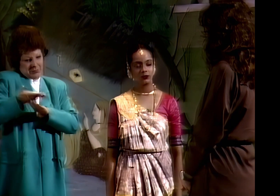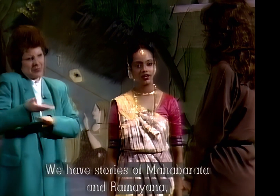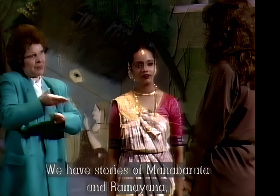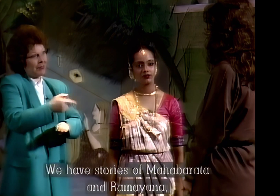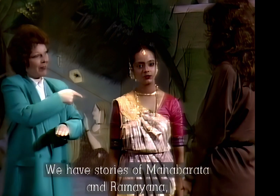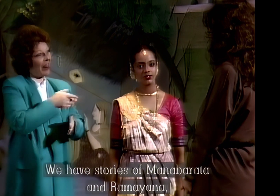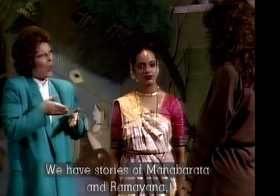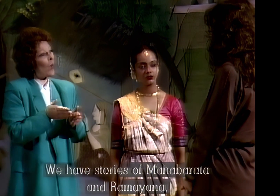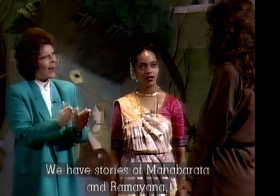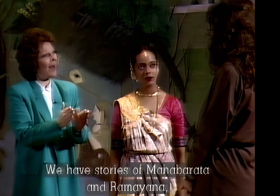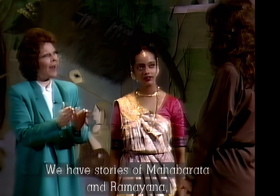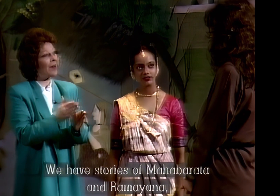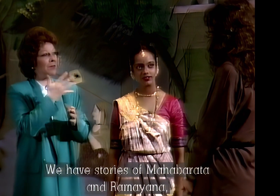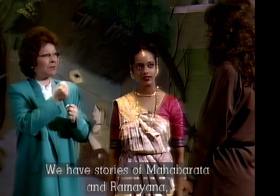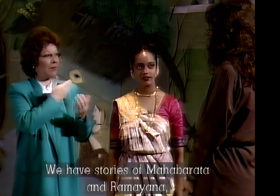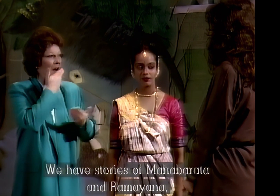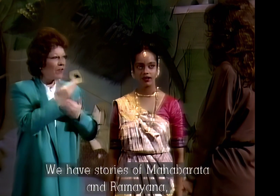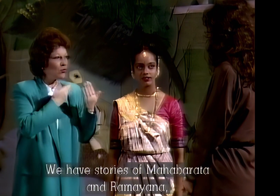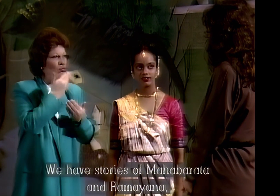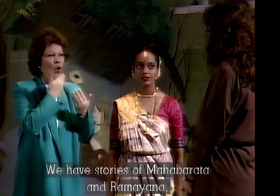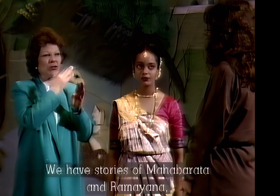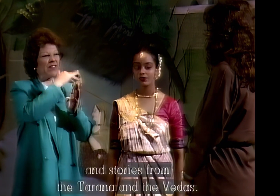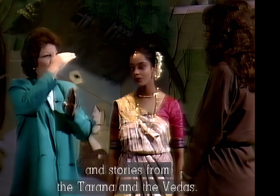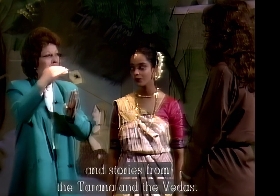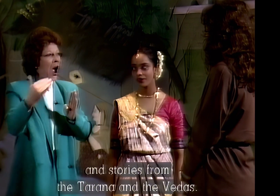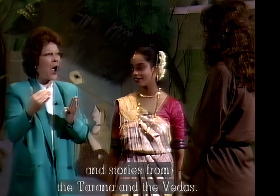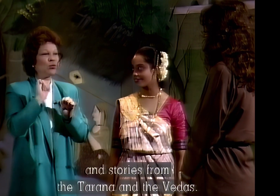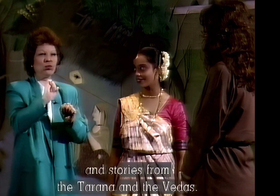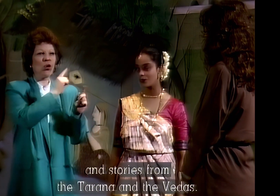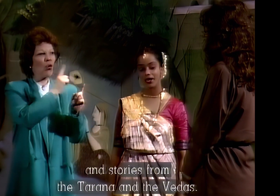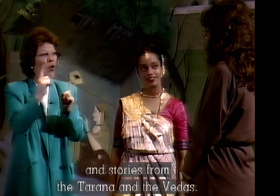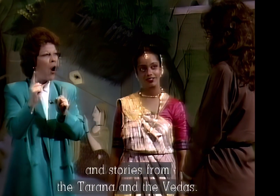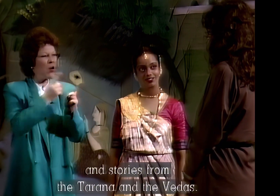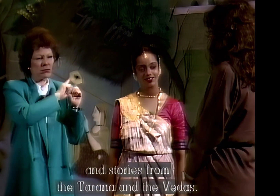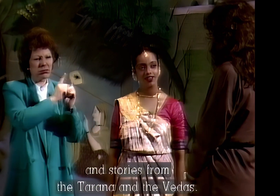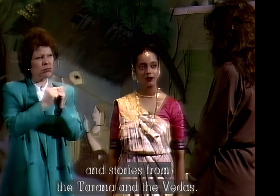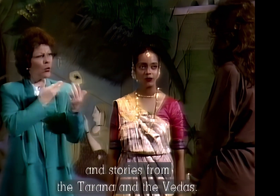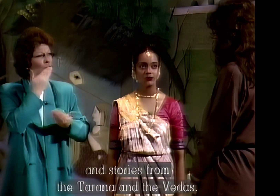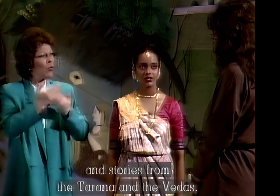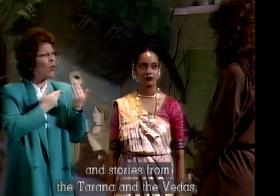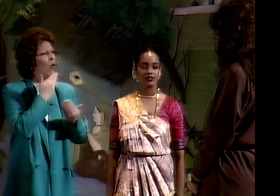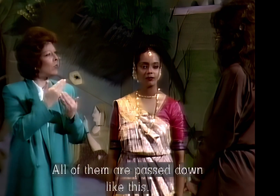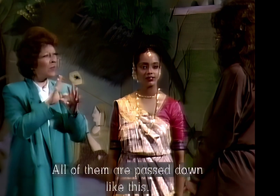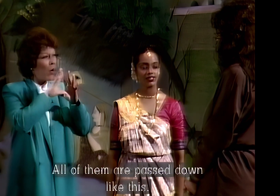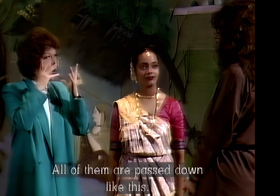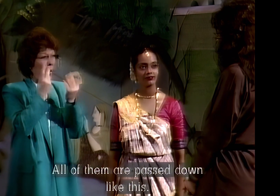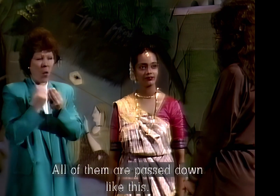have stories of Mahabharata and Ramayana and stories from the Puranas and the Vedas, all of them being passed down like